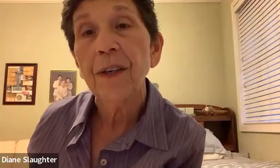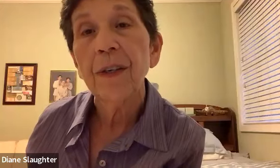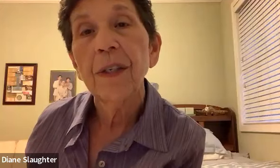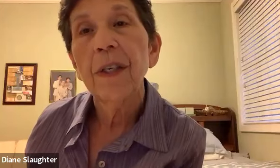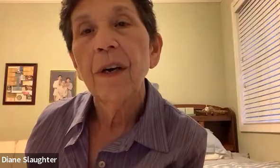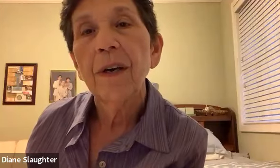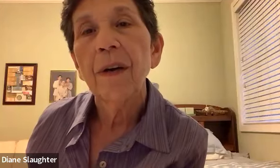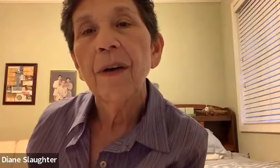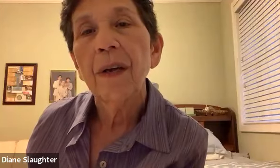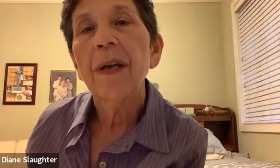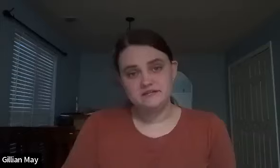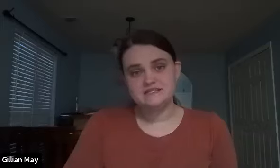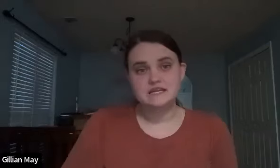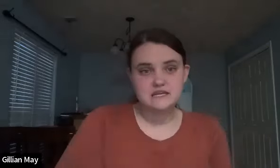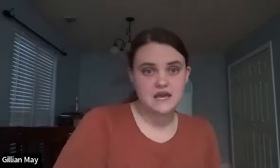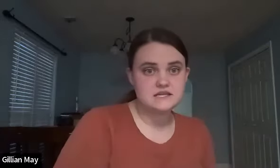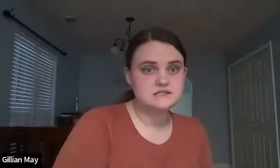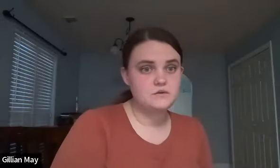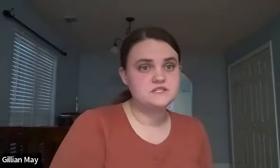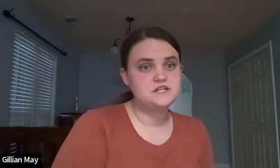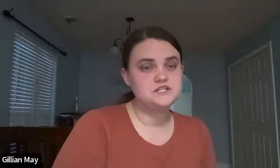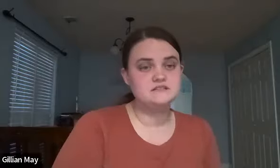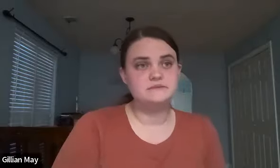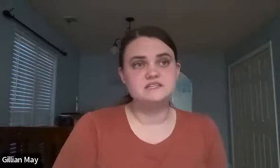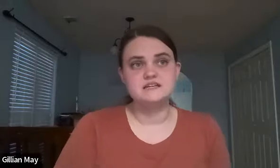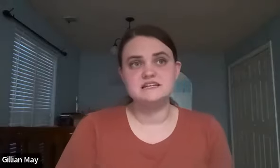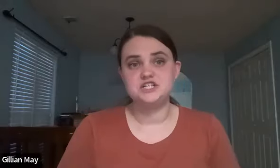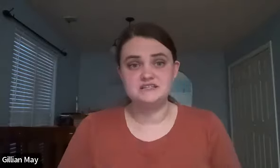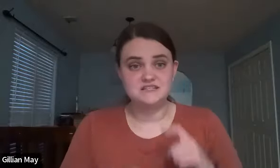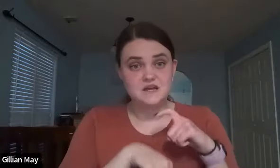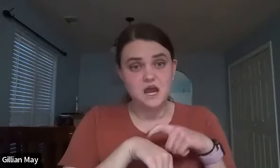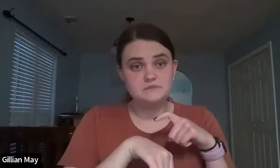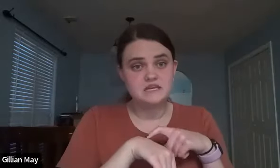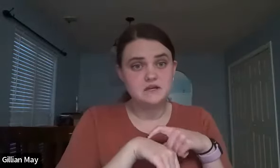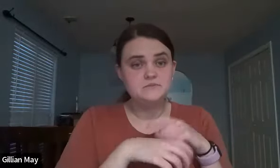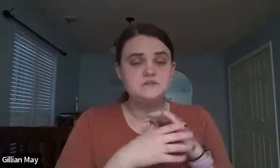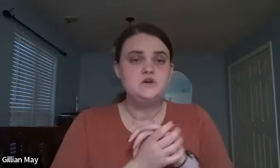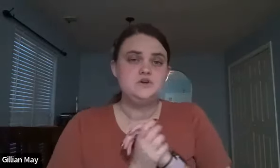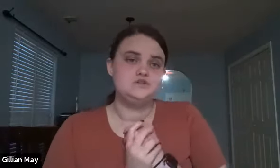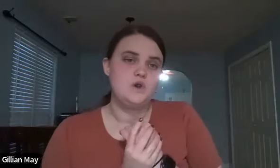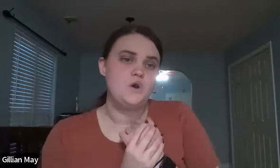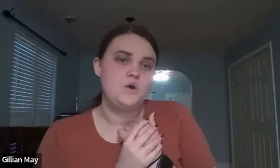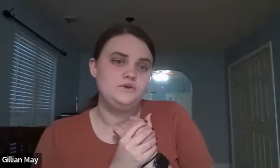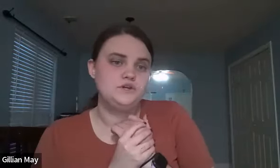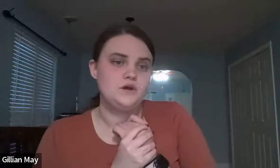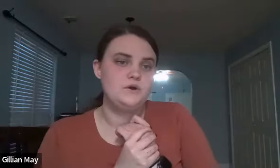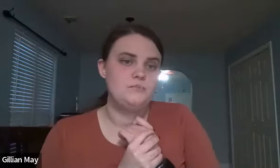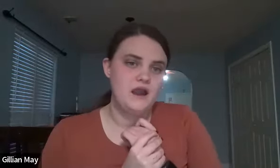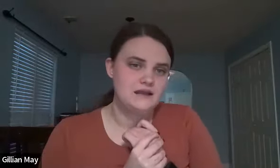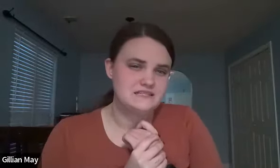Or I would say yes, especially like Miss Katie says, she does the timestamps. So, practicing